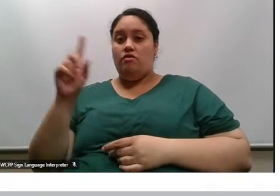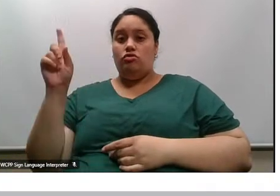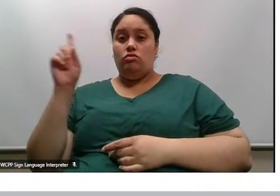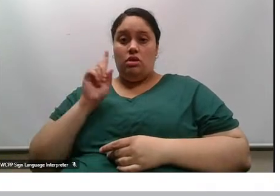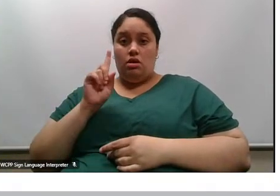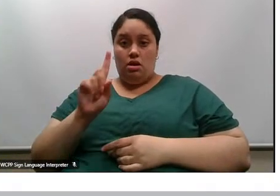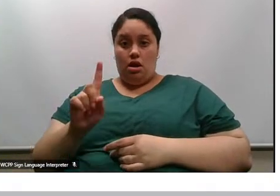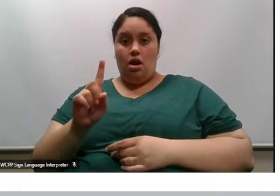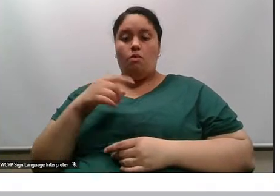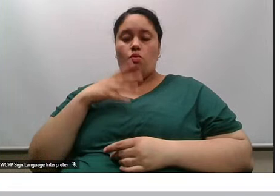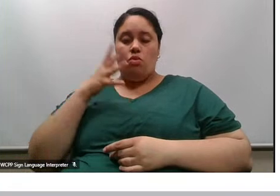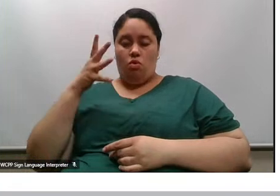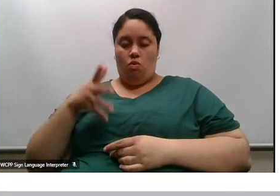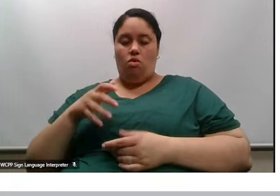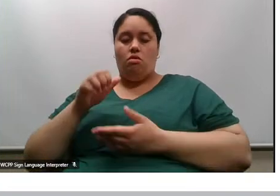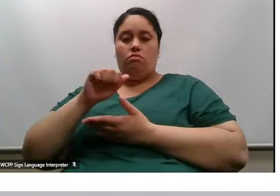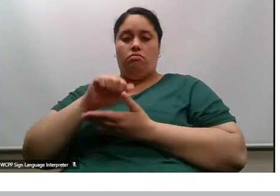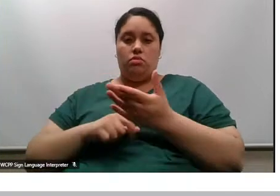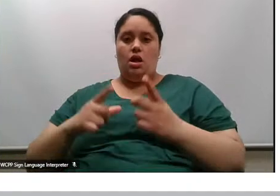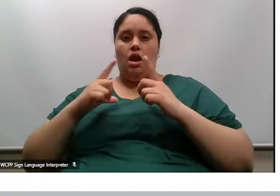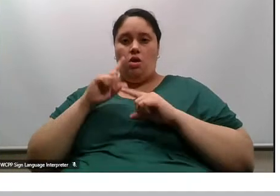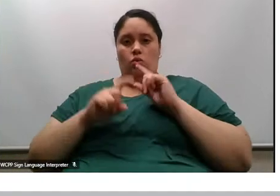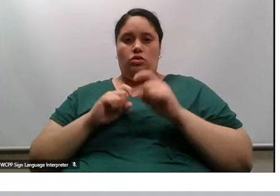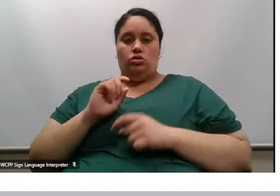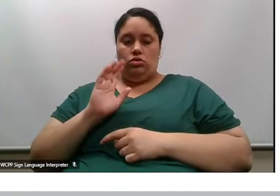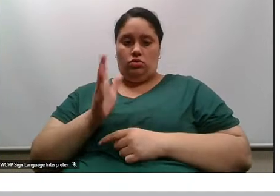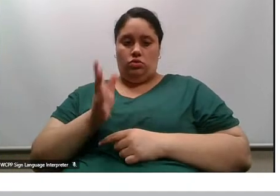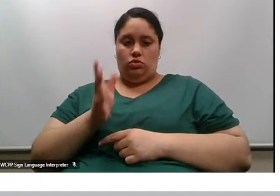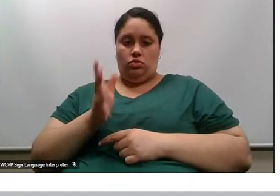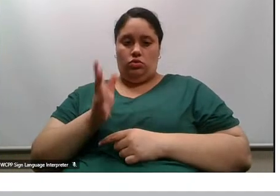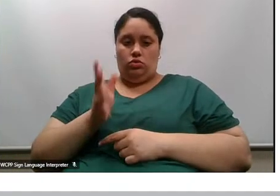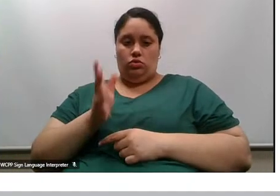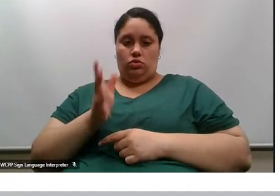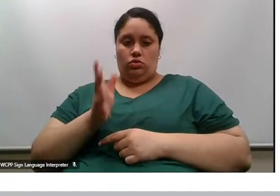will allow those questions. Minister.